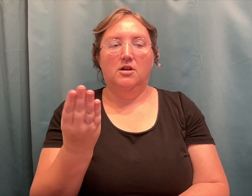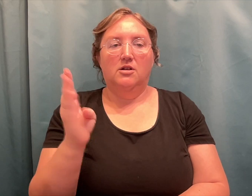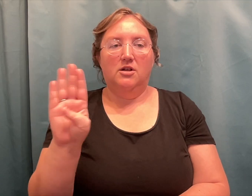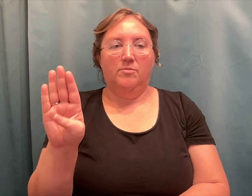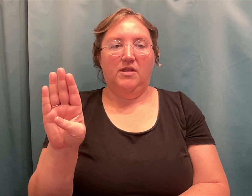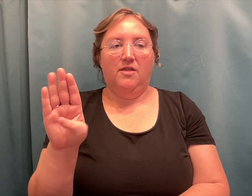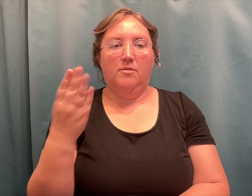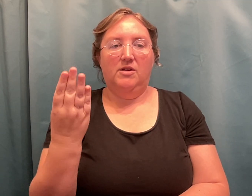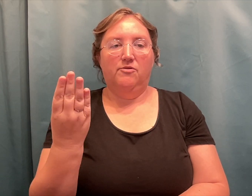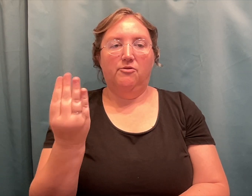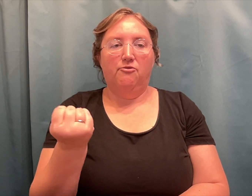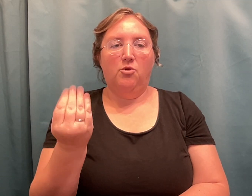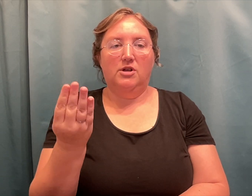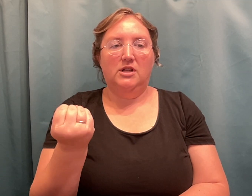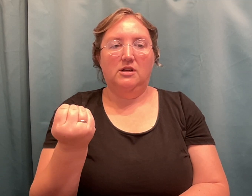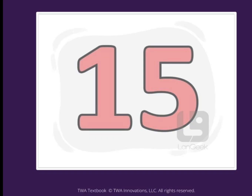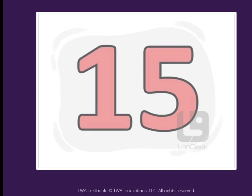Tuck my thumb in for 14.